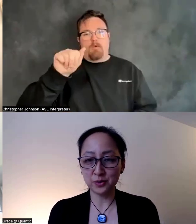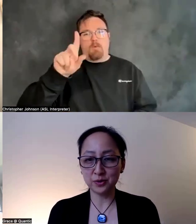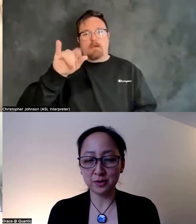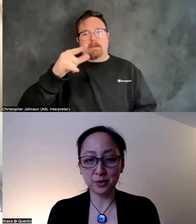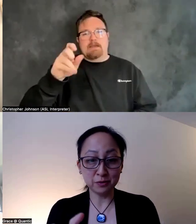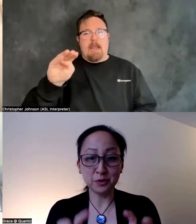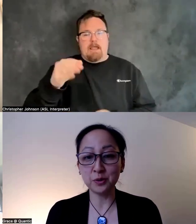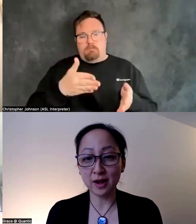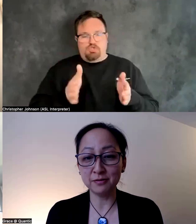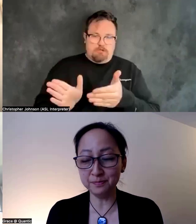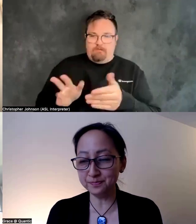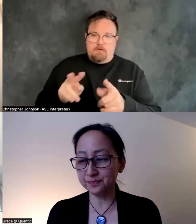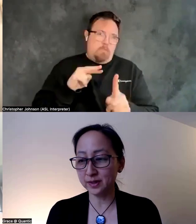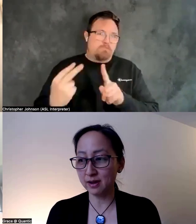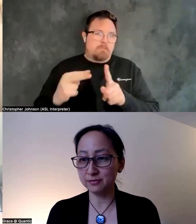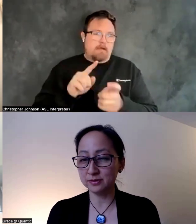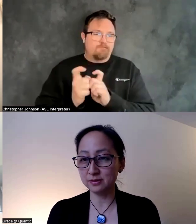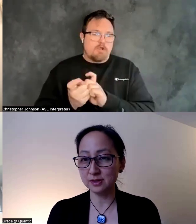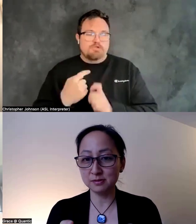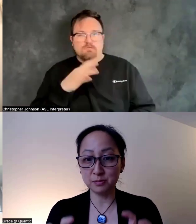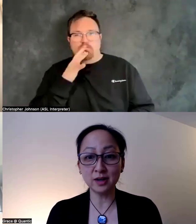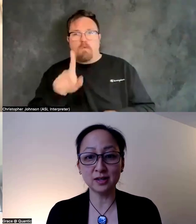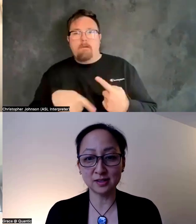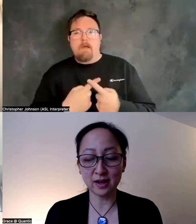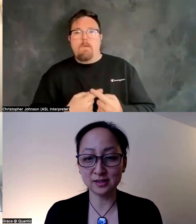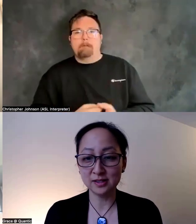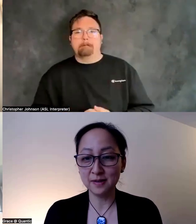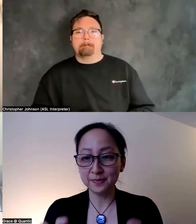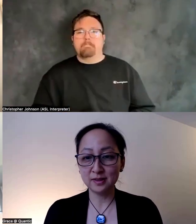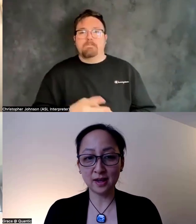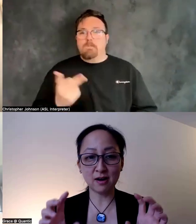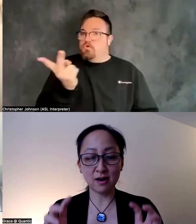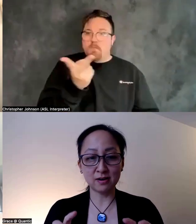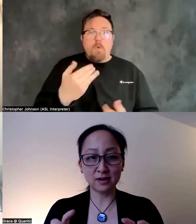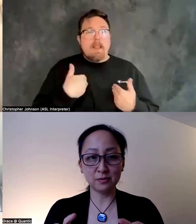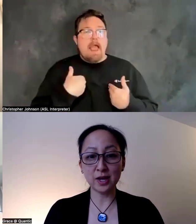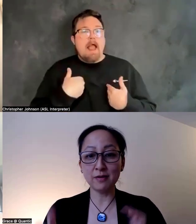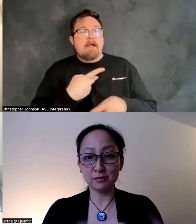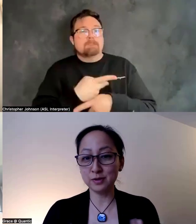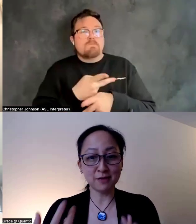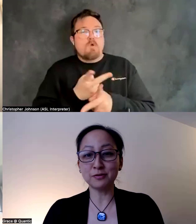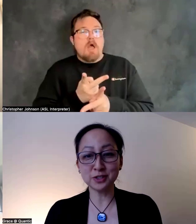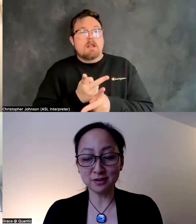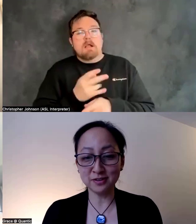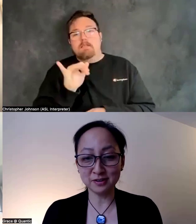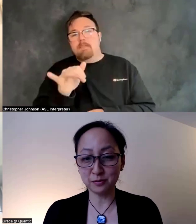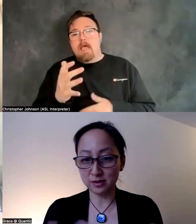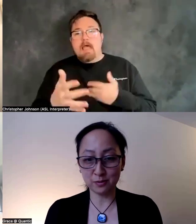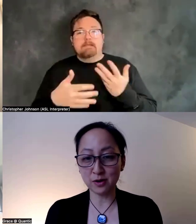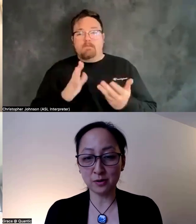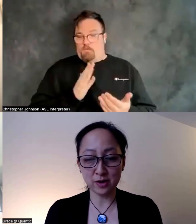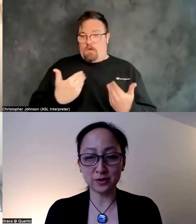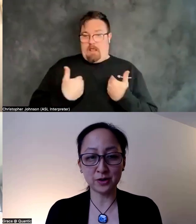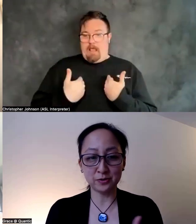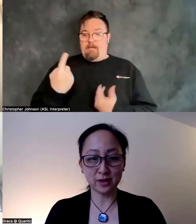So both of you have have products that are, we have a version of it, but